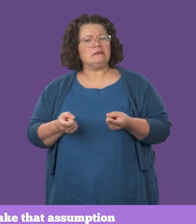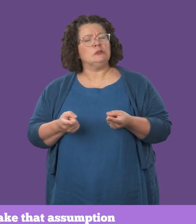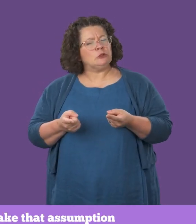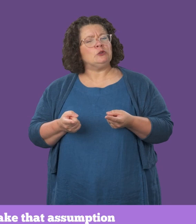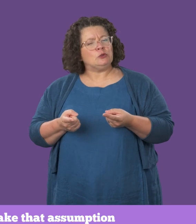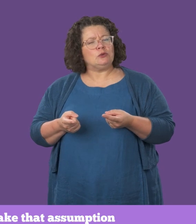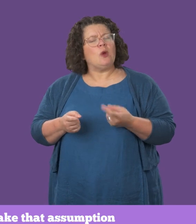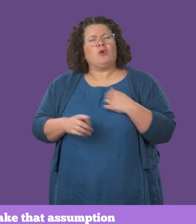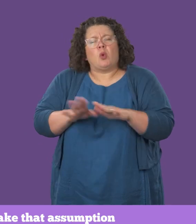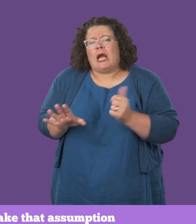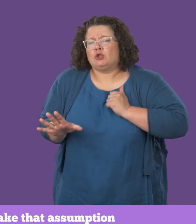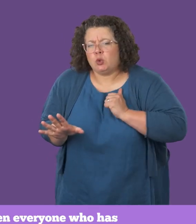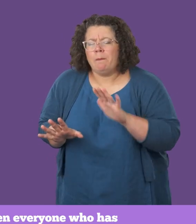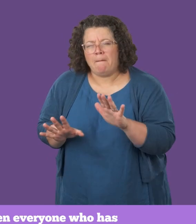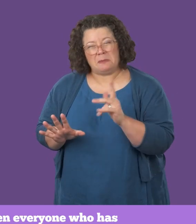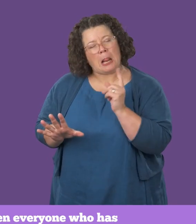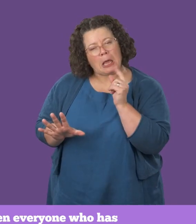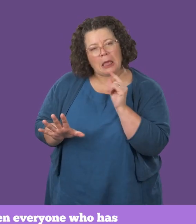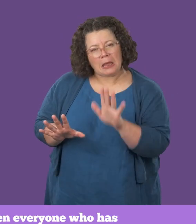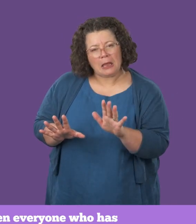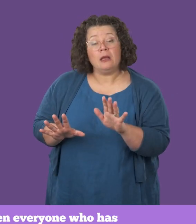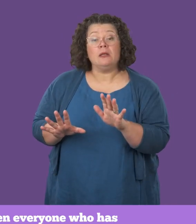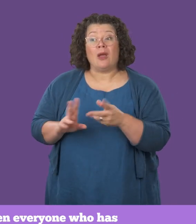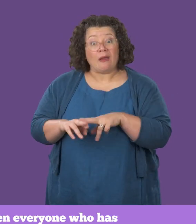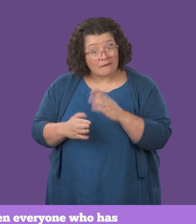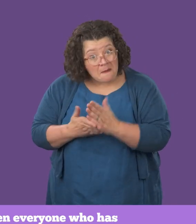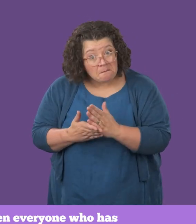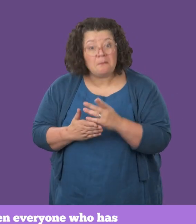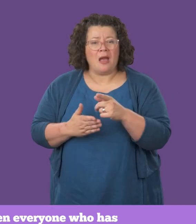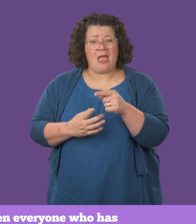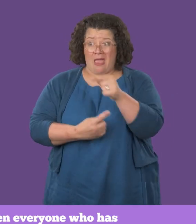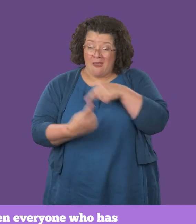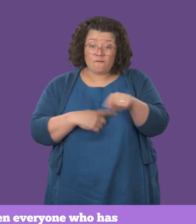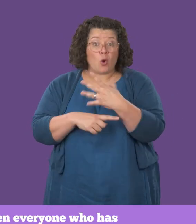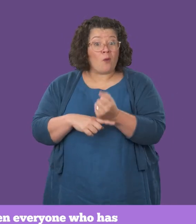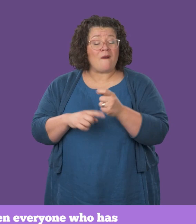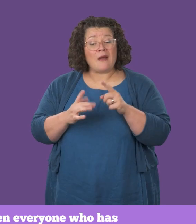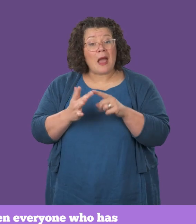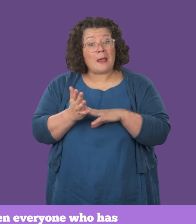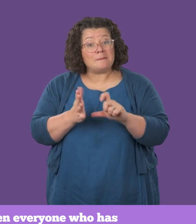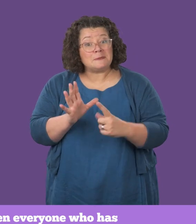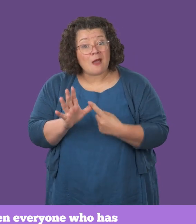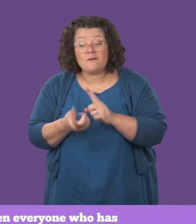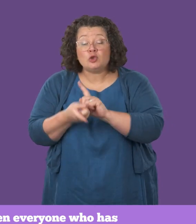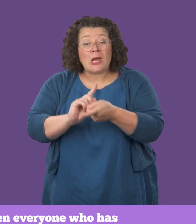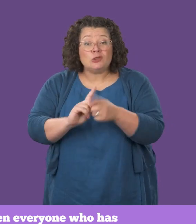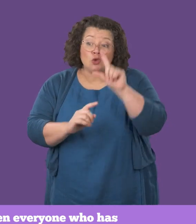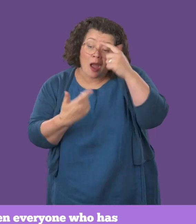but I think it's likely. And if that's the case, then everyone who has an IMCA for change